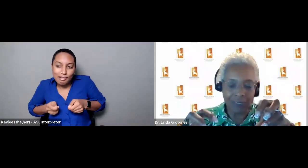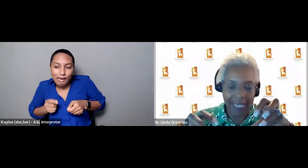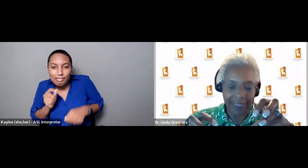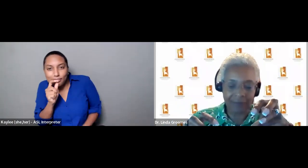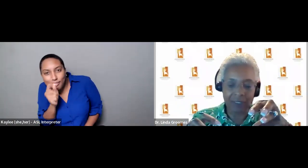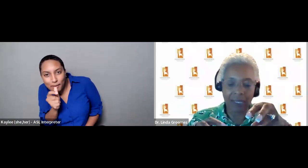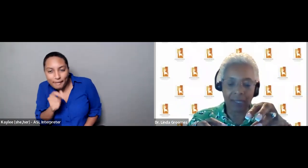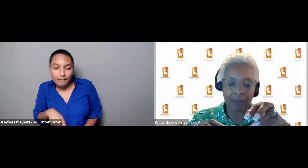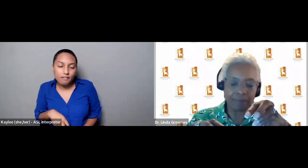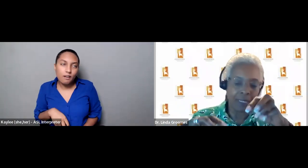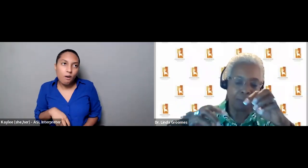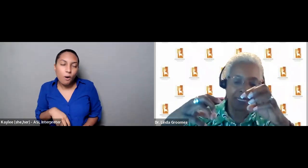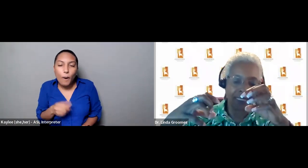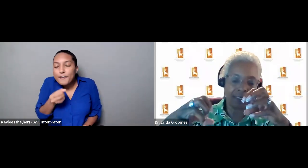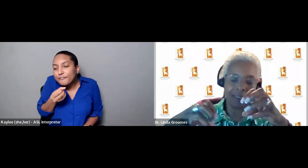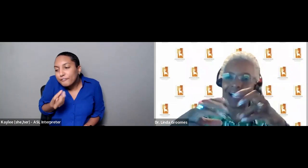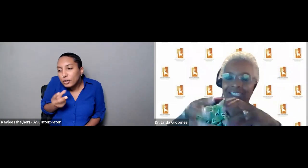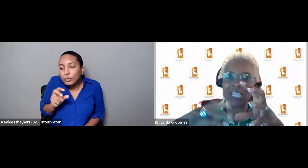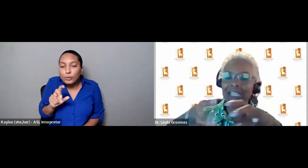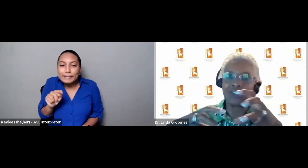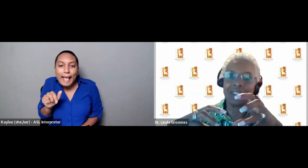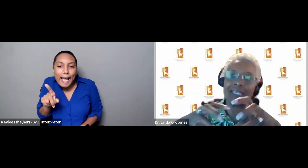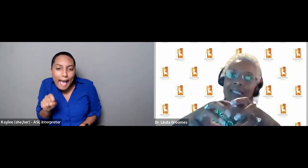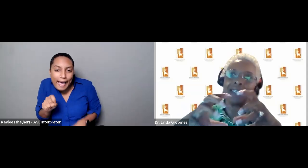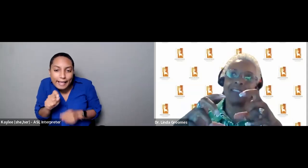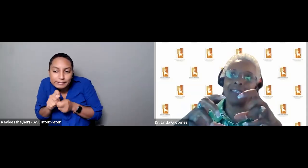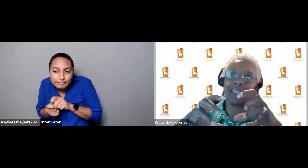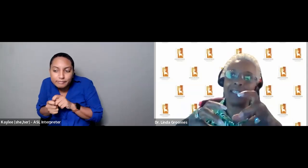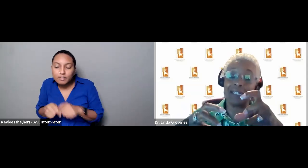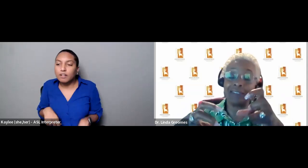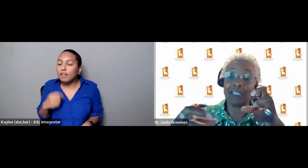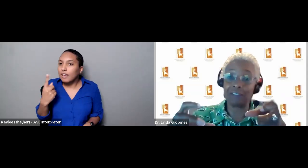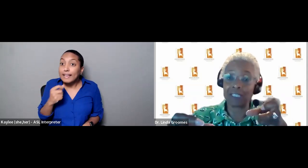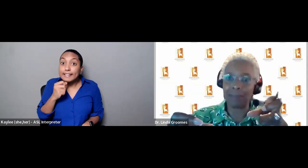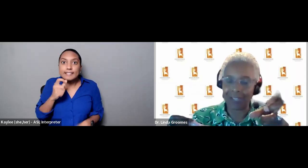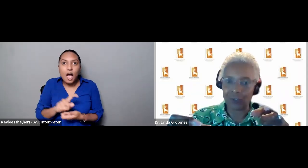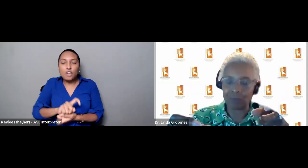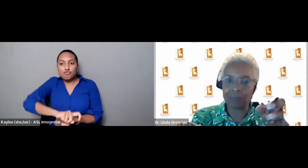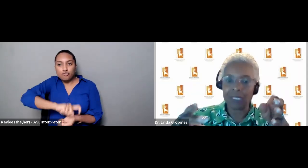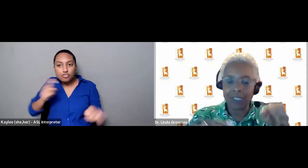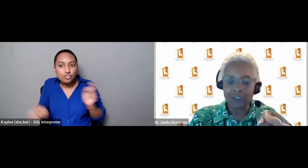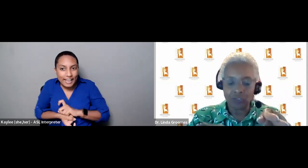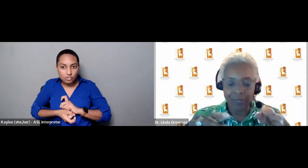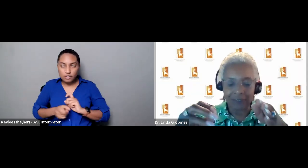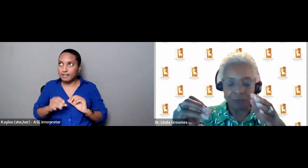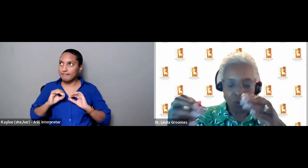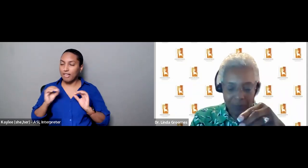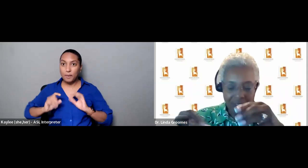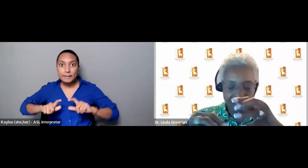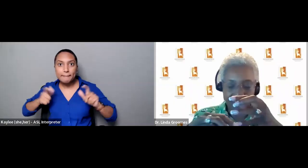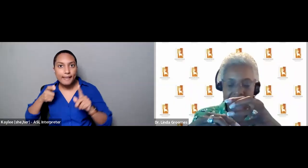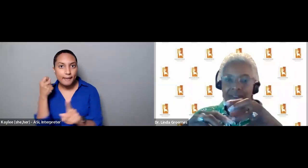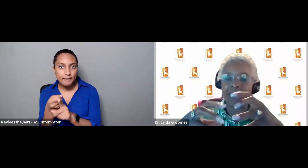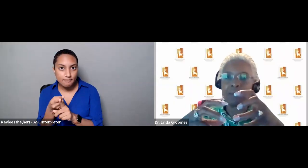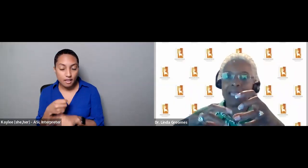a few tasks, but not changing anything in any significant manner.